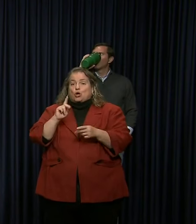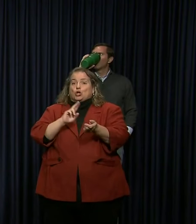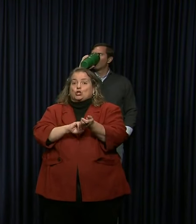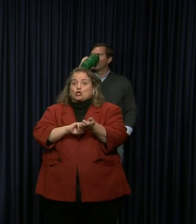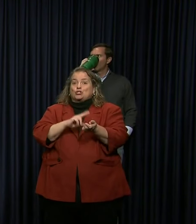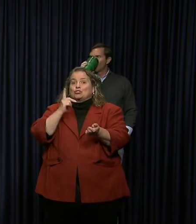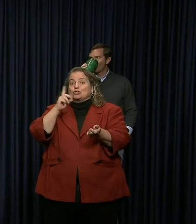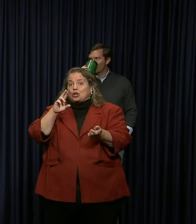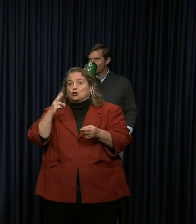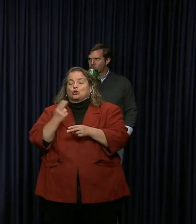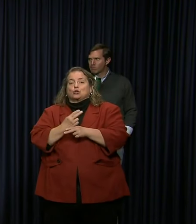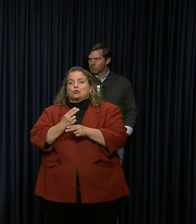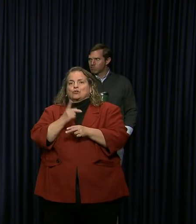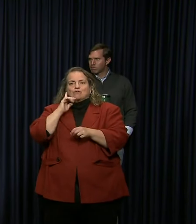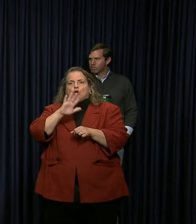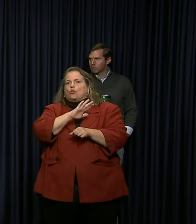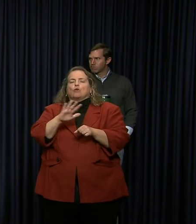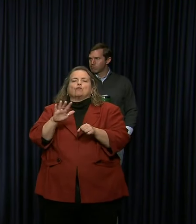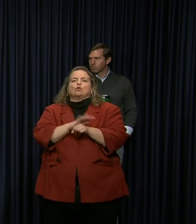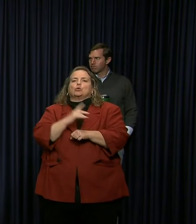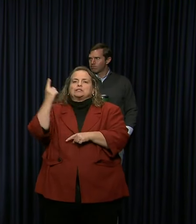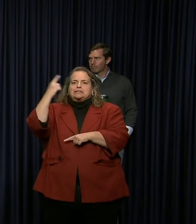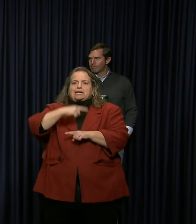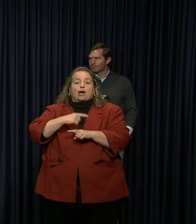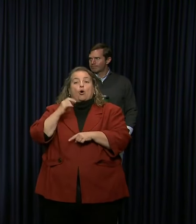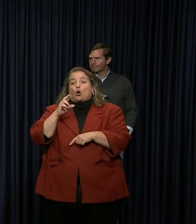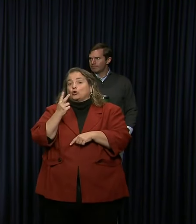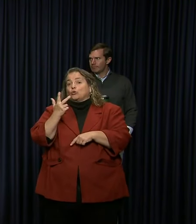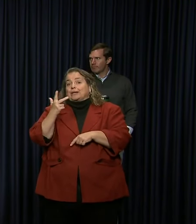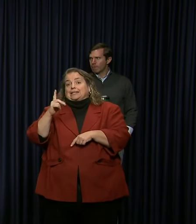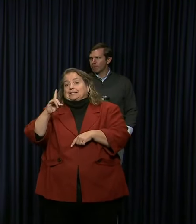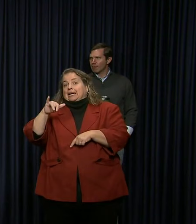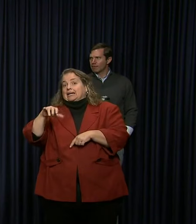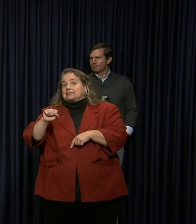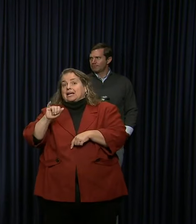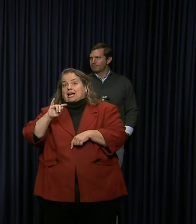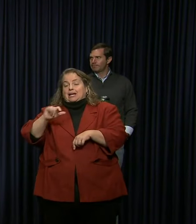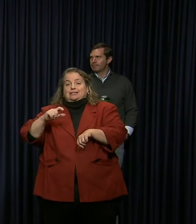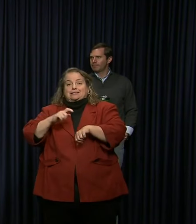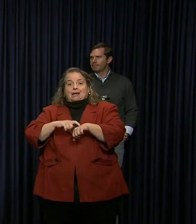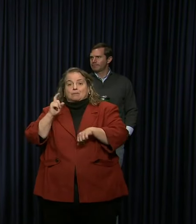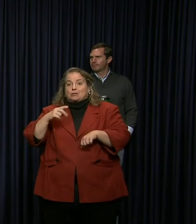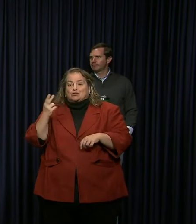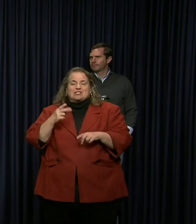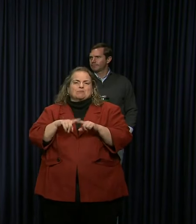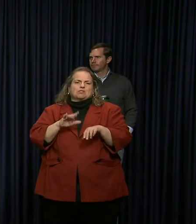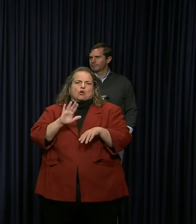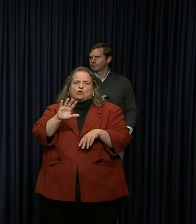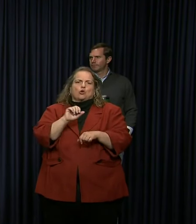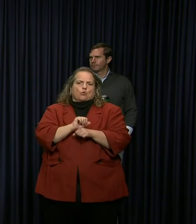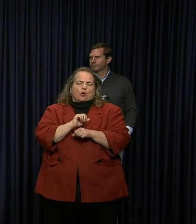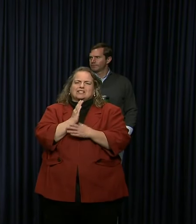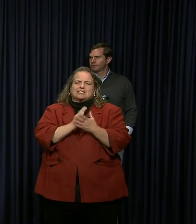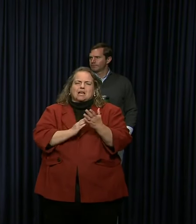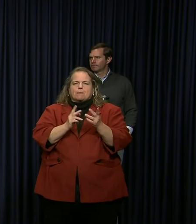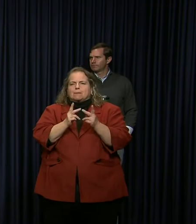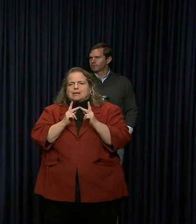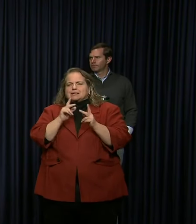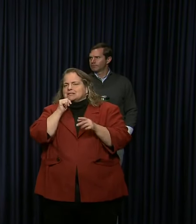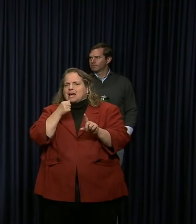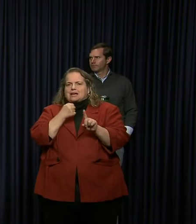them for the entire shift or even multiple days at a time. It depends where you work. Some facilities aren't hit as hard. If you're